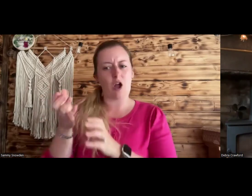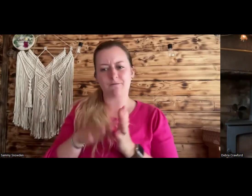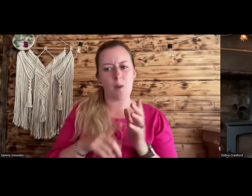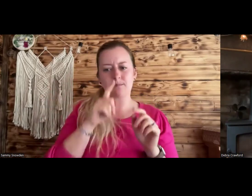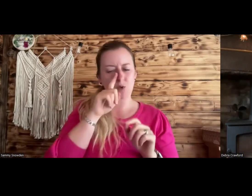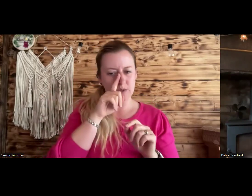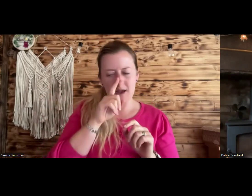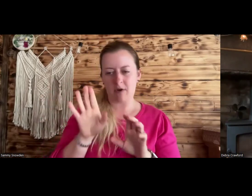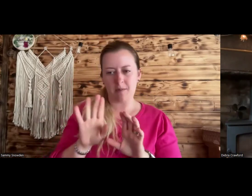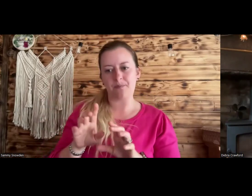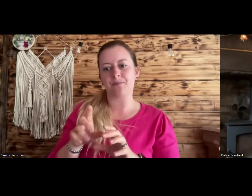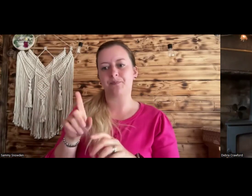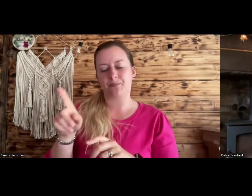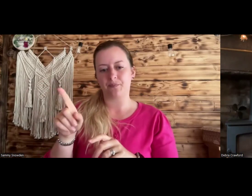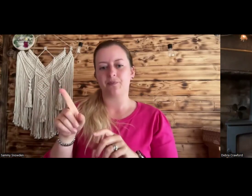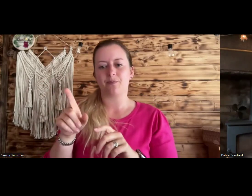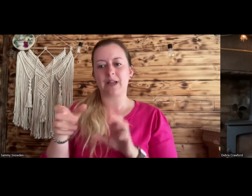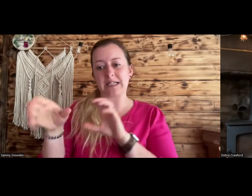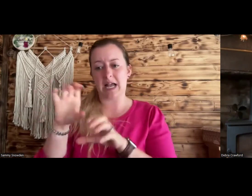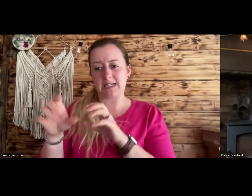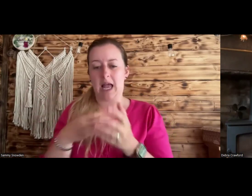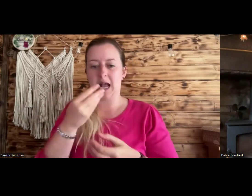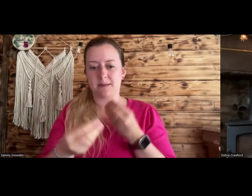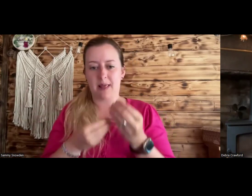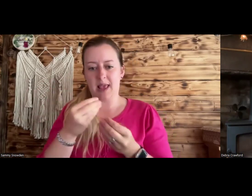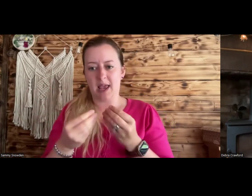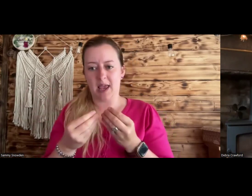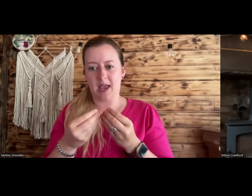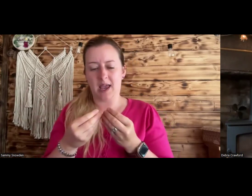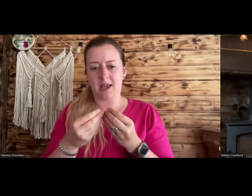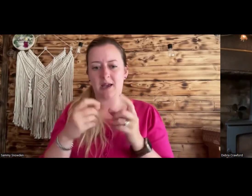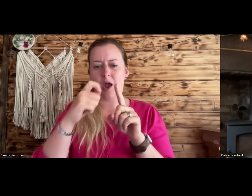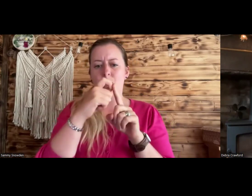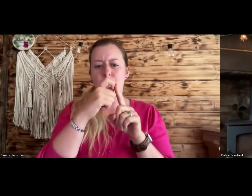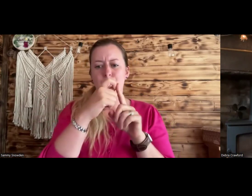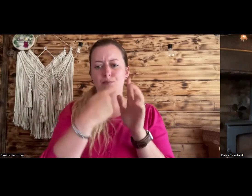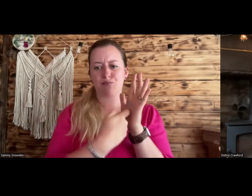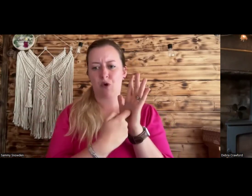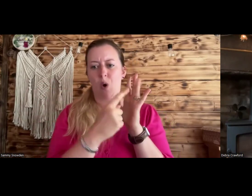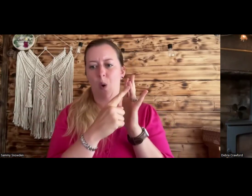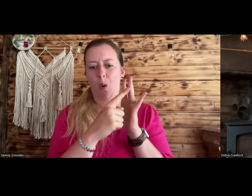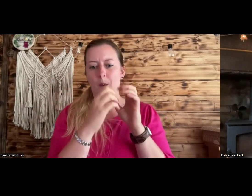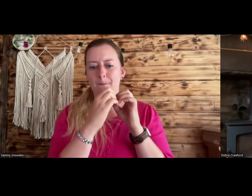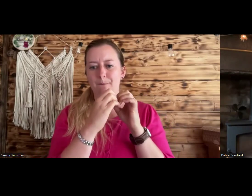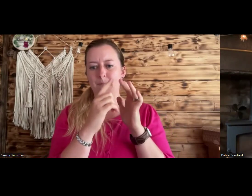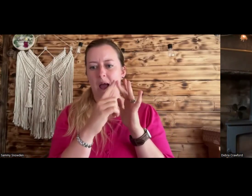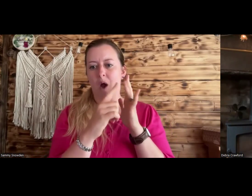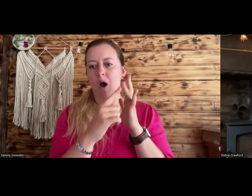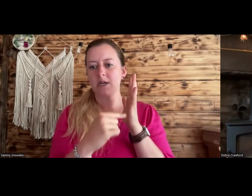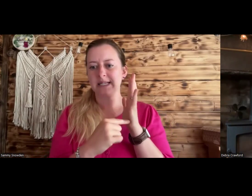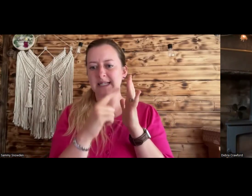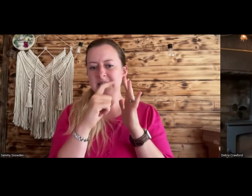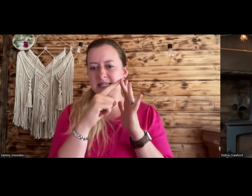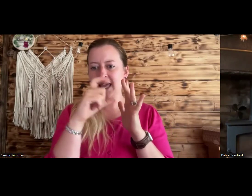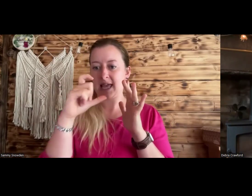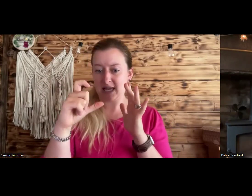of probiotics can really, really help us, not only for maintaining a healthy gut, but there's a direct link between the brain